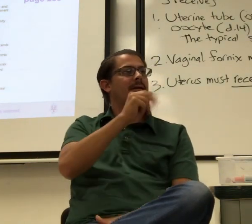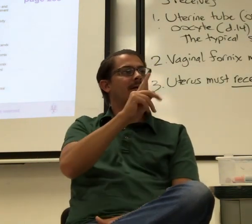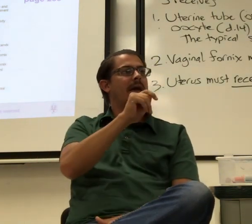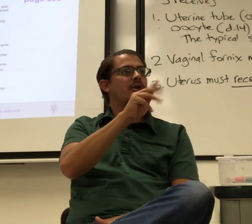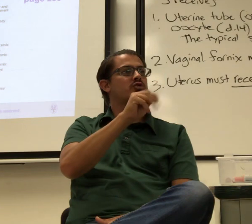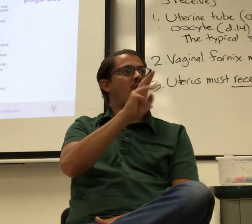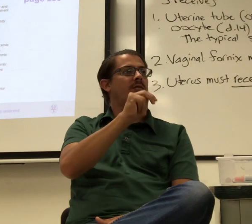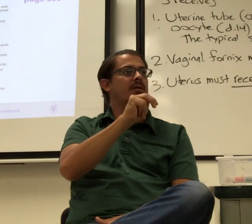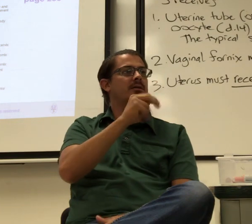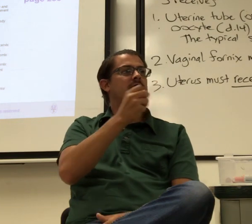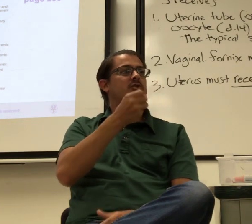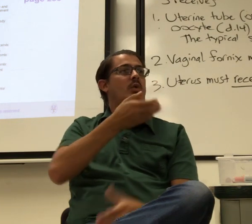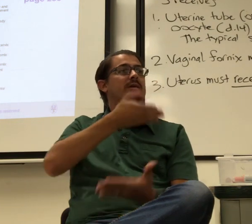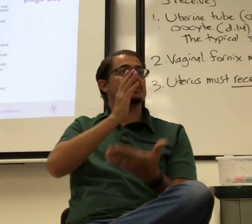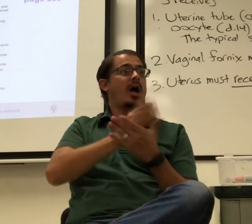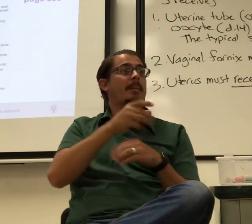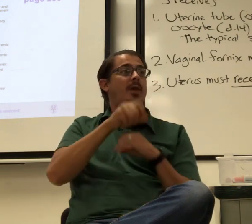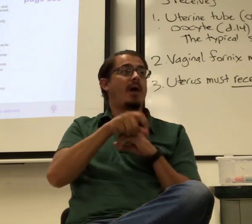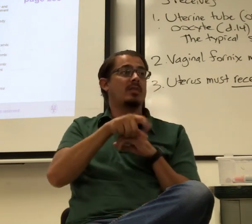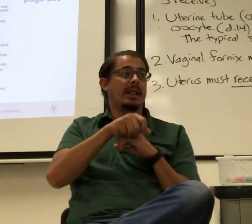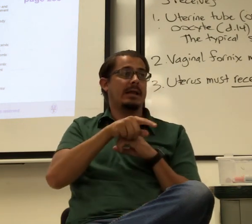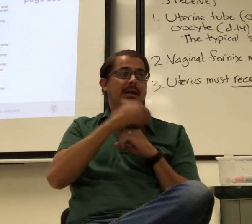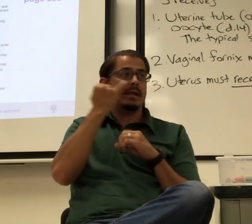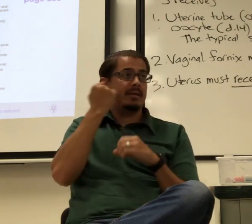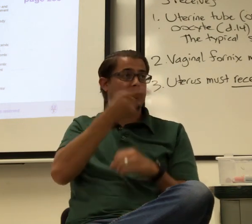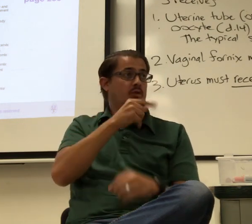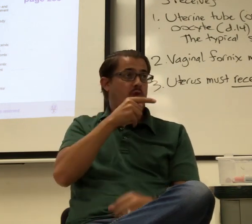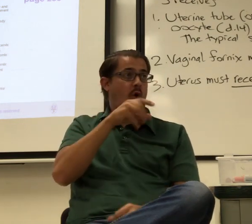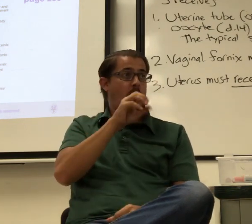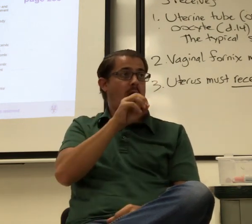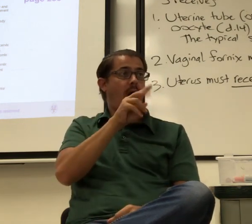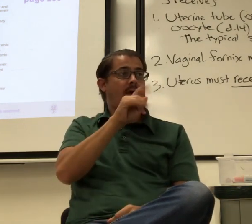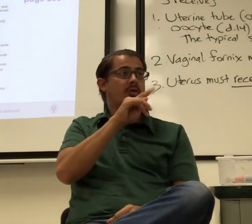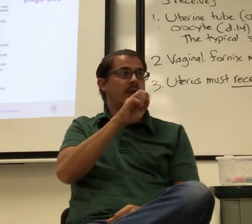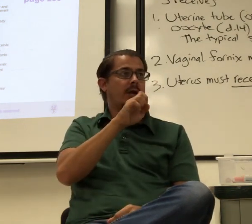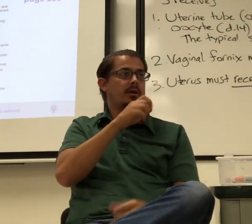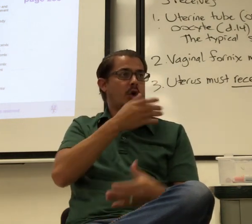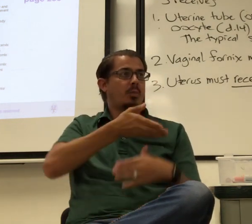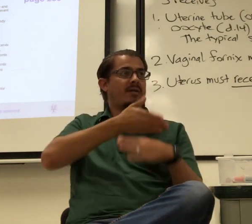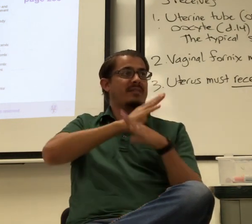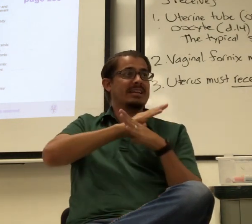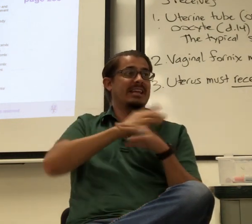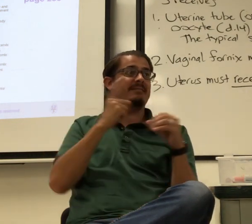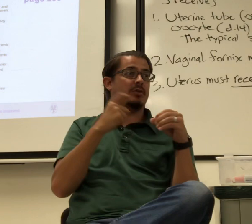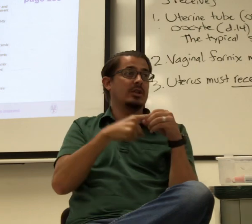you don't even ovulate. If you don't ovulate, you're preventing fertilization.